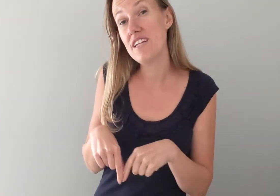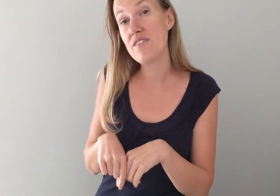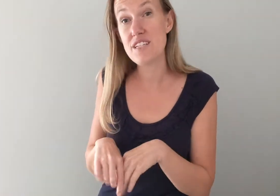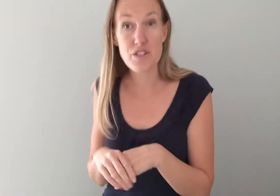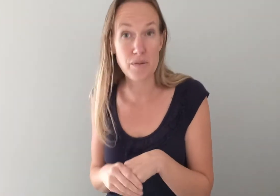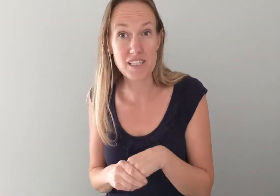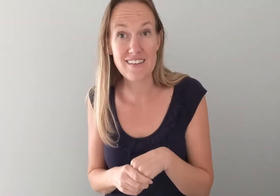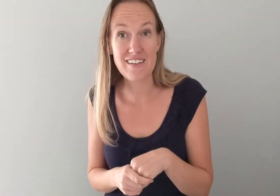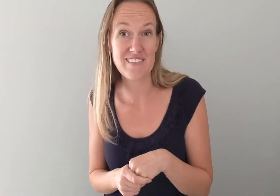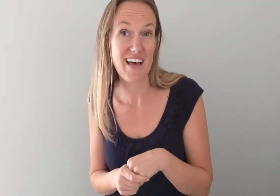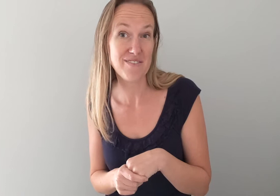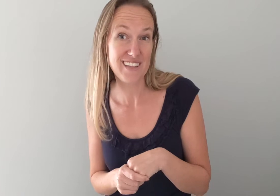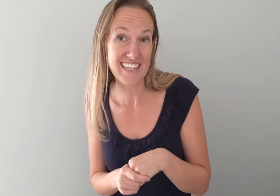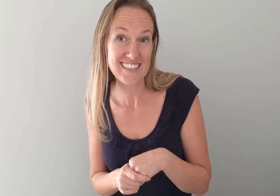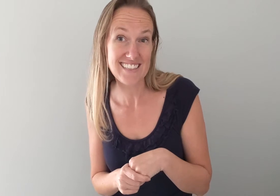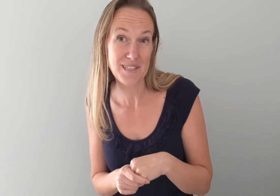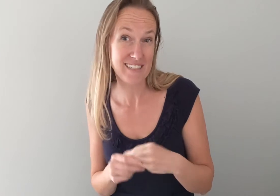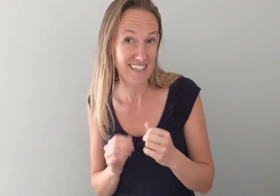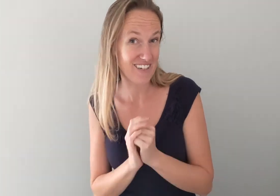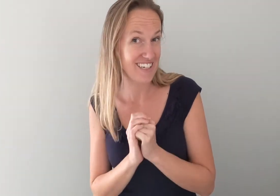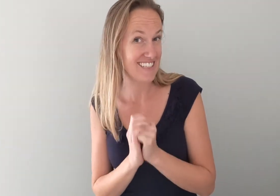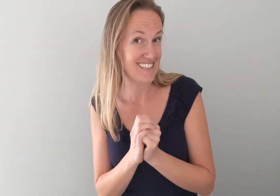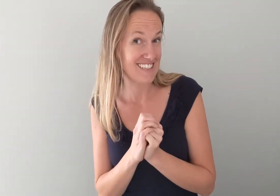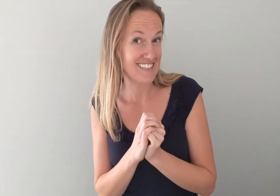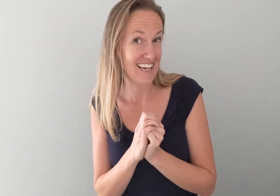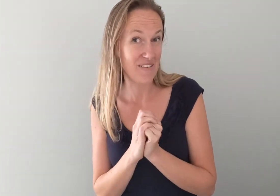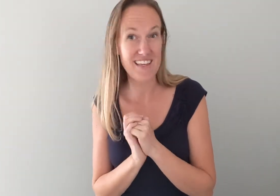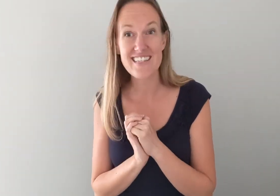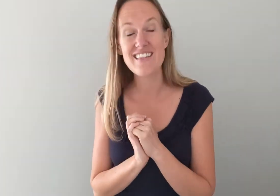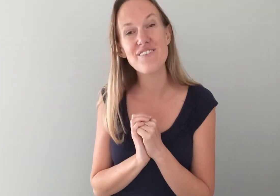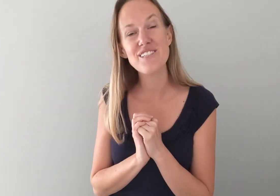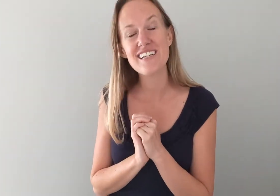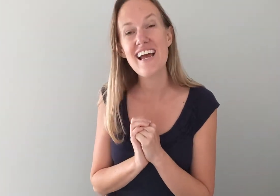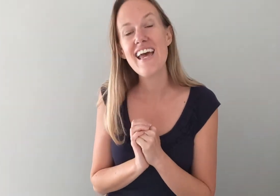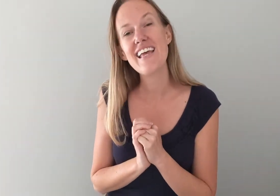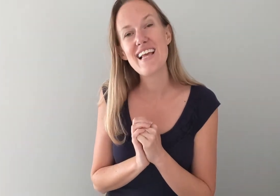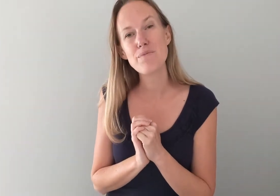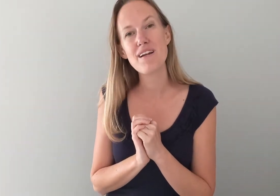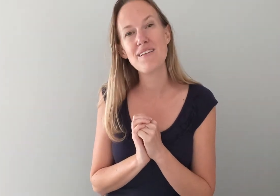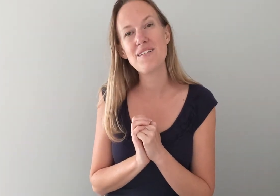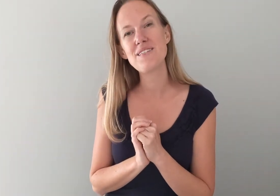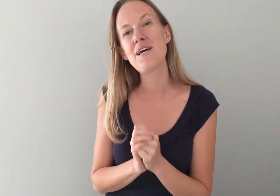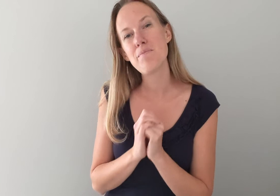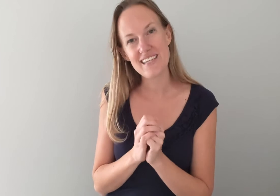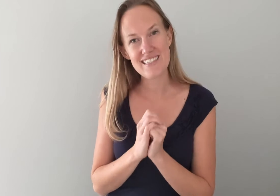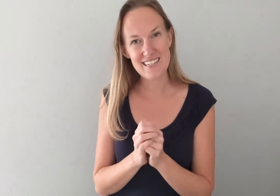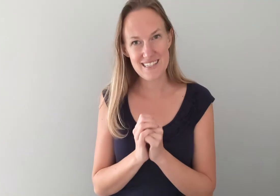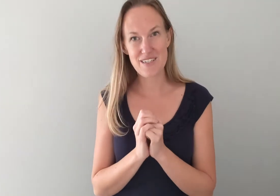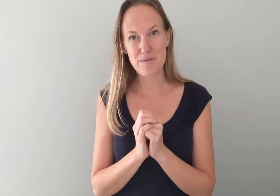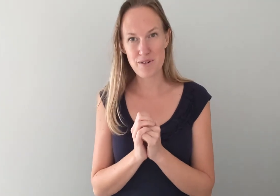in the description, there are some helpful links, especially if you're going to consider signing with us in the future. And last but not least, please consider